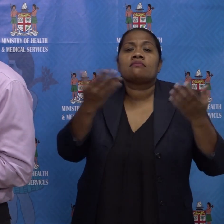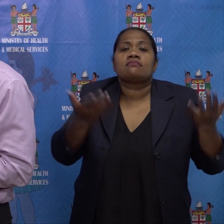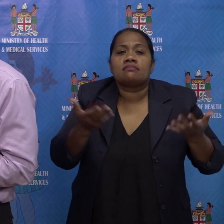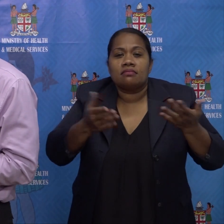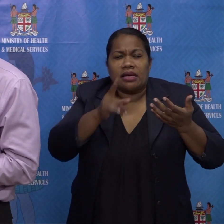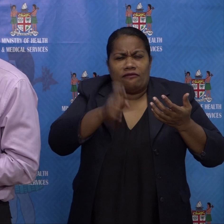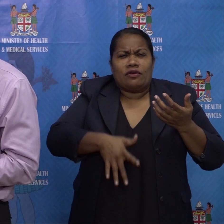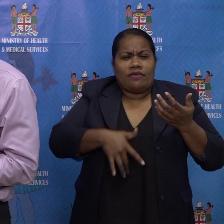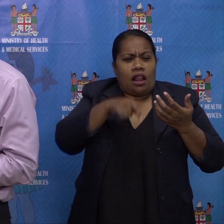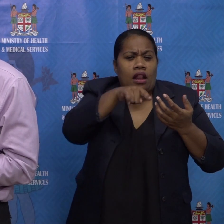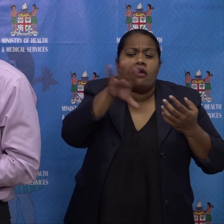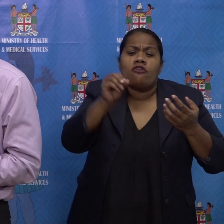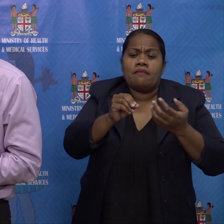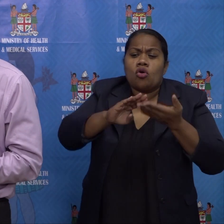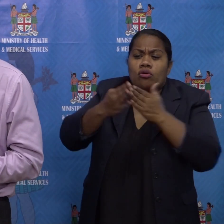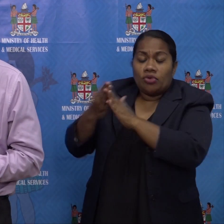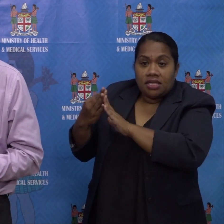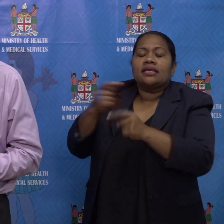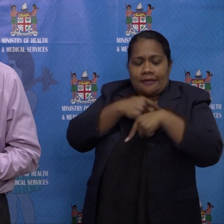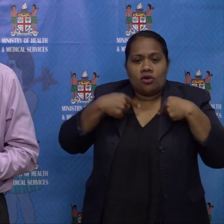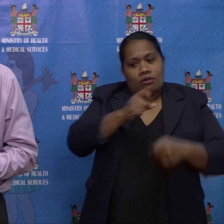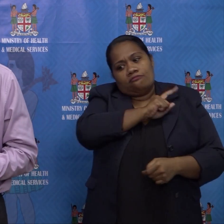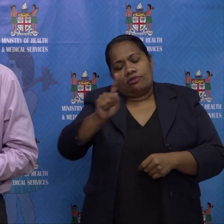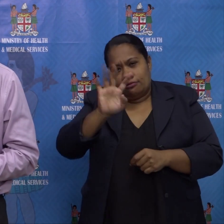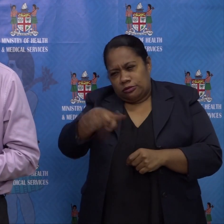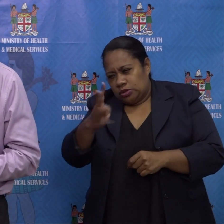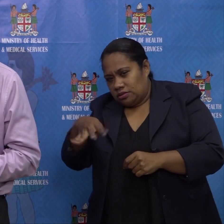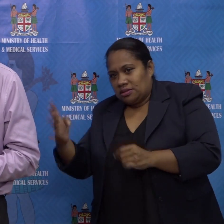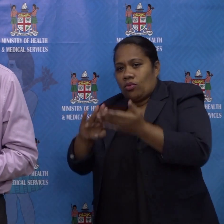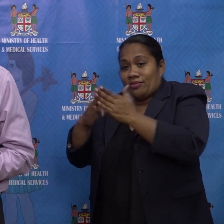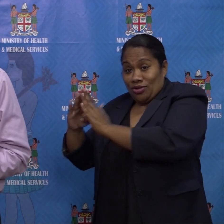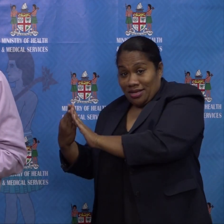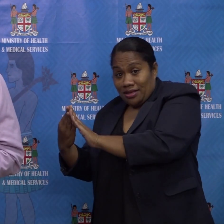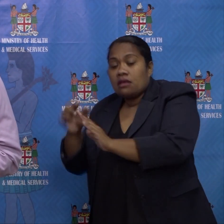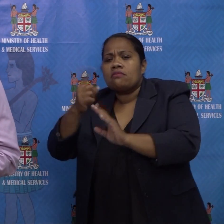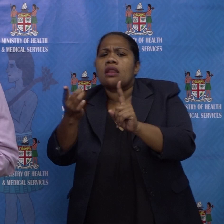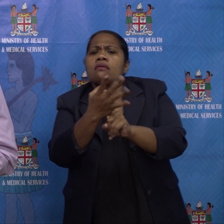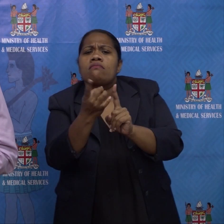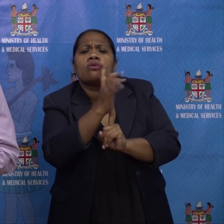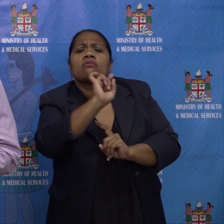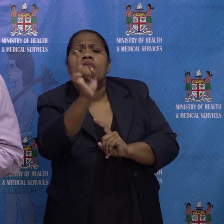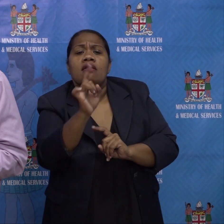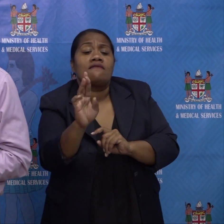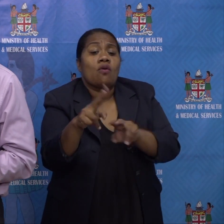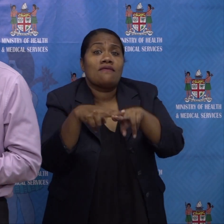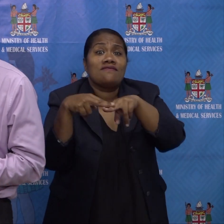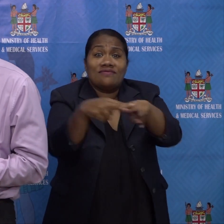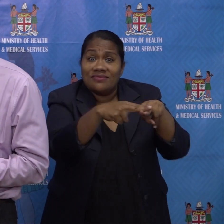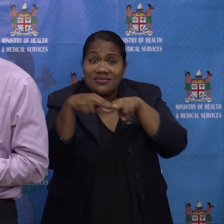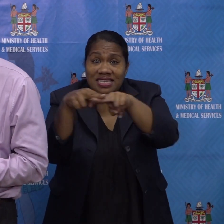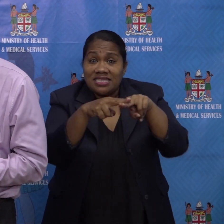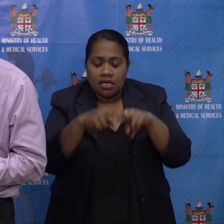in the community, we will screen. But see, the important thing is, for the rest of Fiji, we need